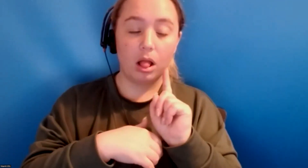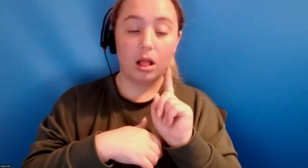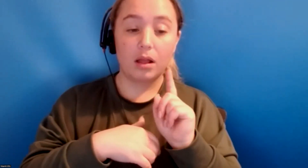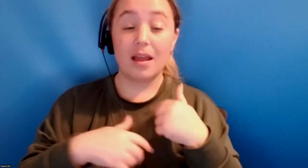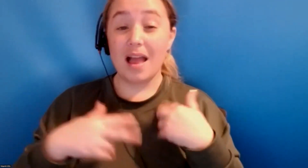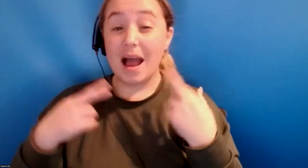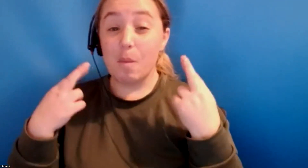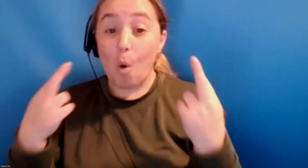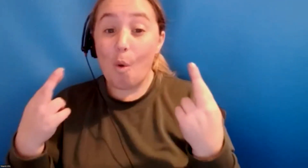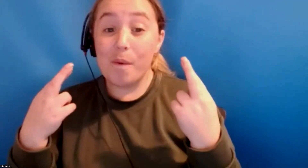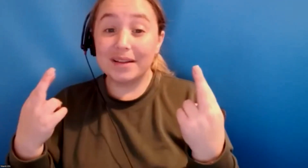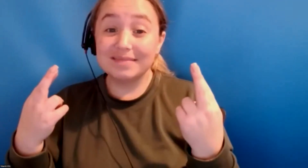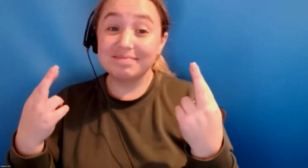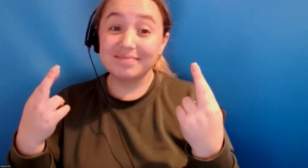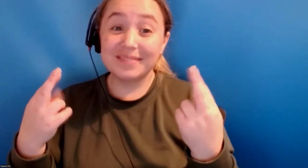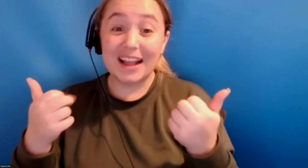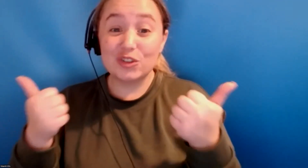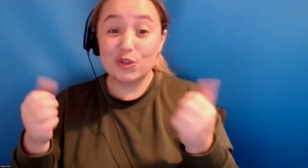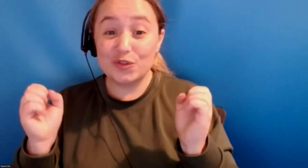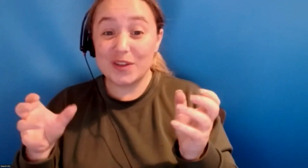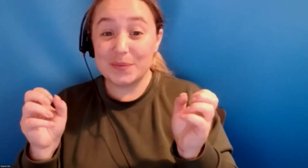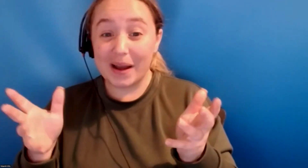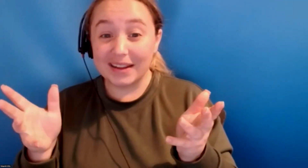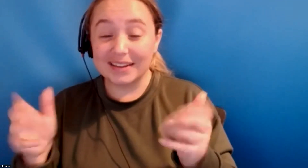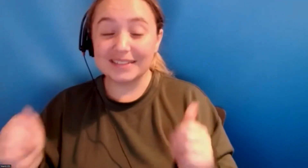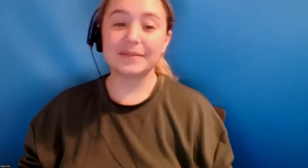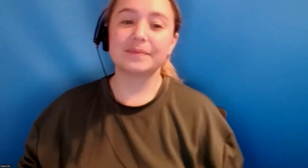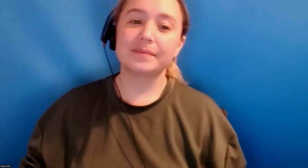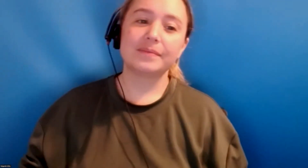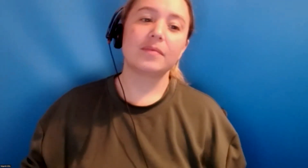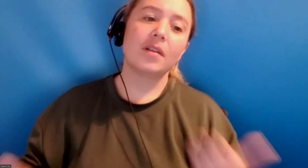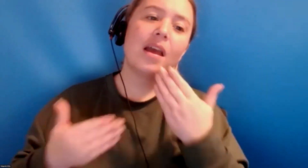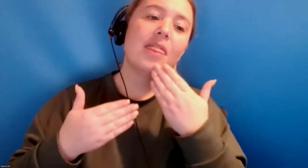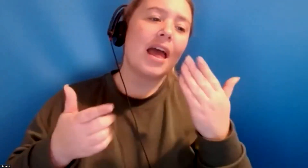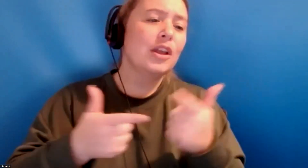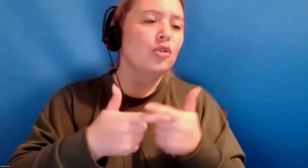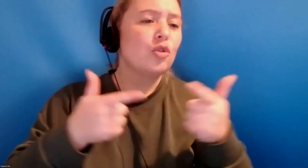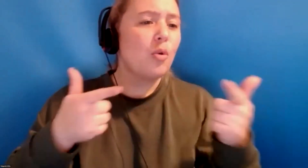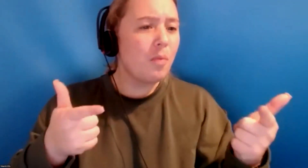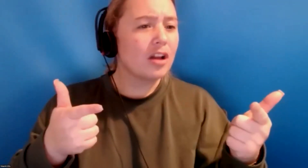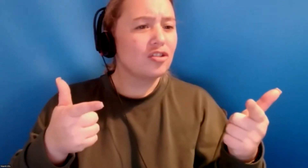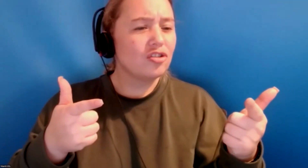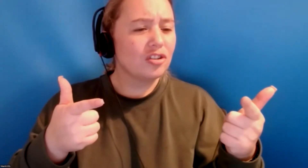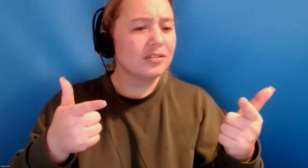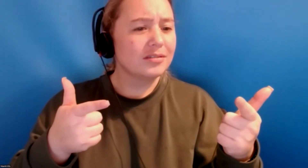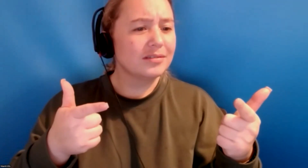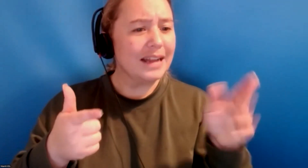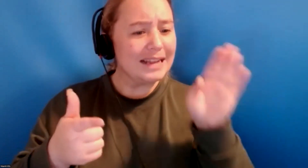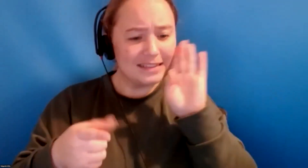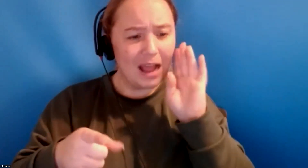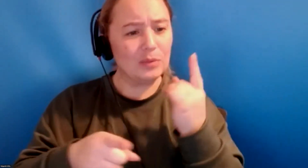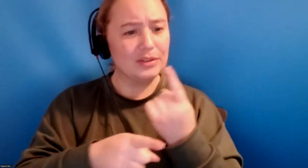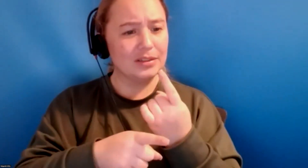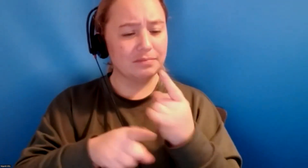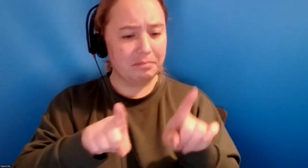that's a reasonable overview of our discussions. Thank you so much. That sounds like you got through quite a lot in that time, which